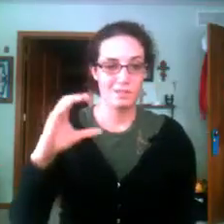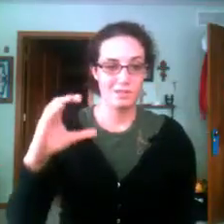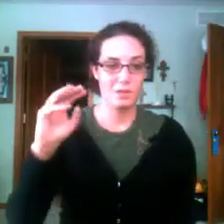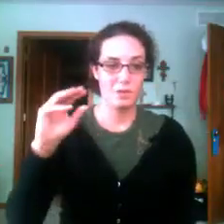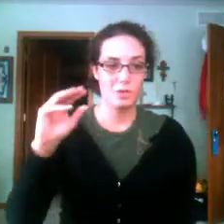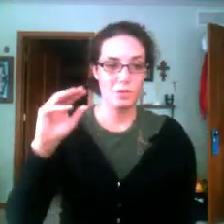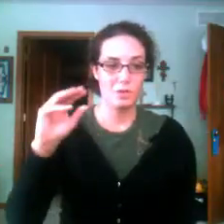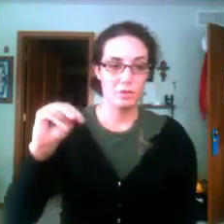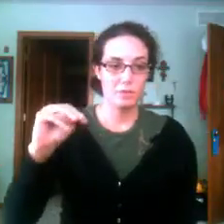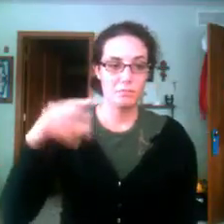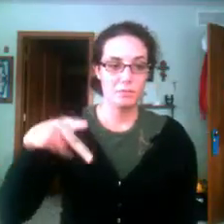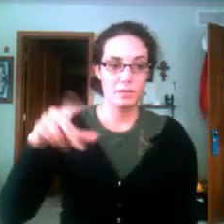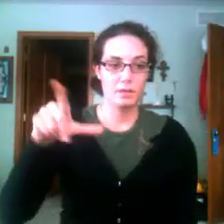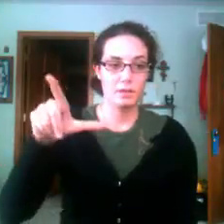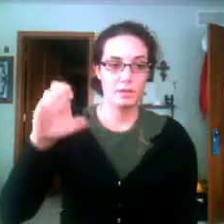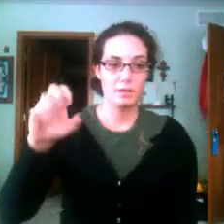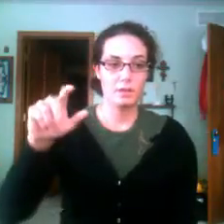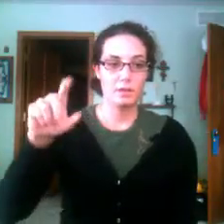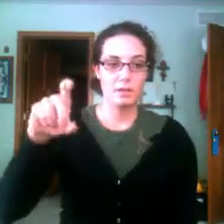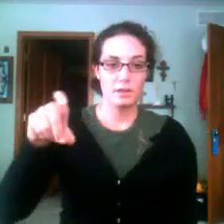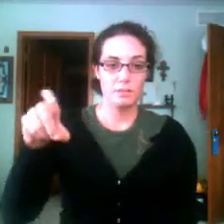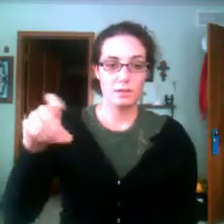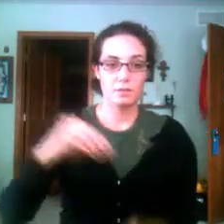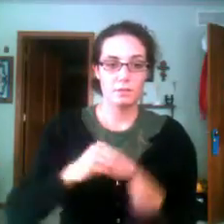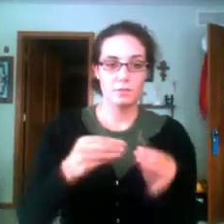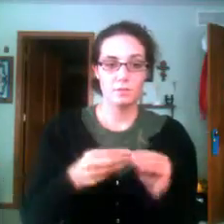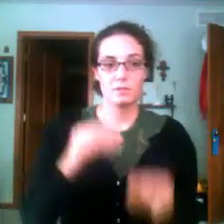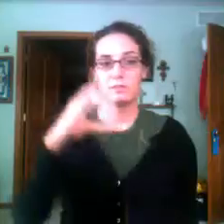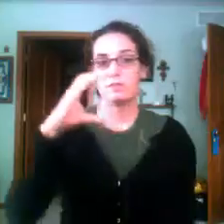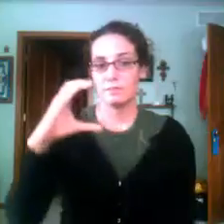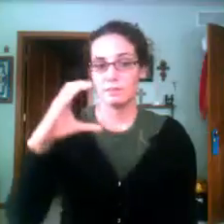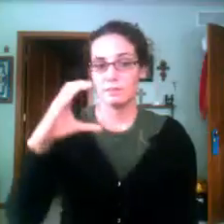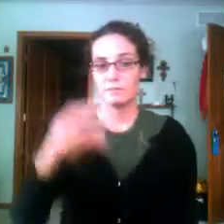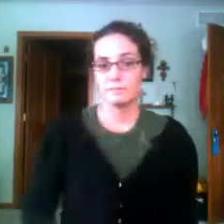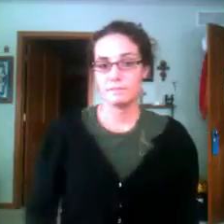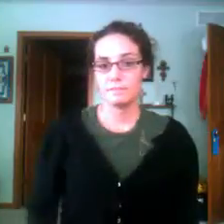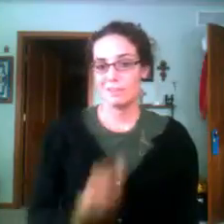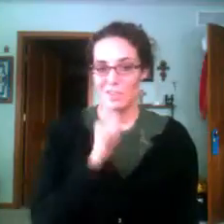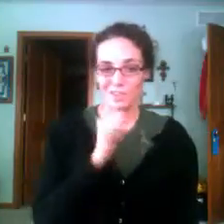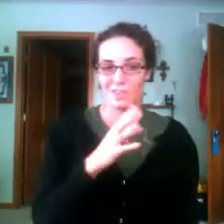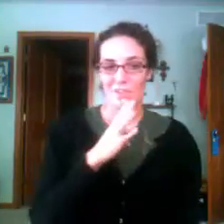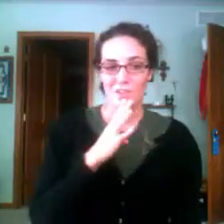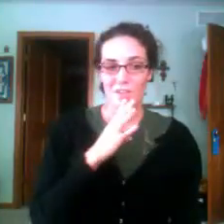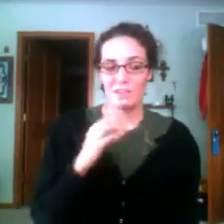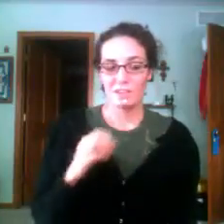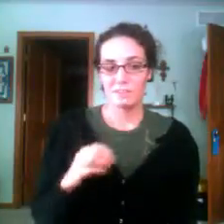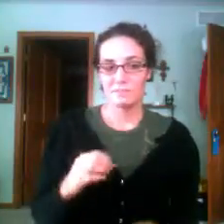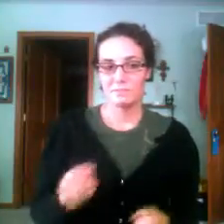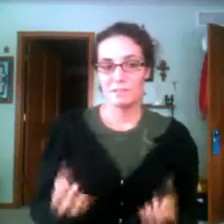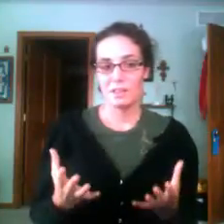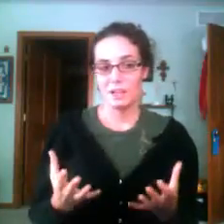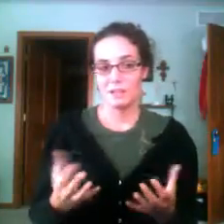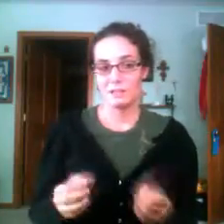numbers. The symbol for complex numbers. Again, I don't talk about complex numbers in detail in these notes. Again, I'd say